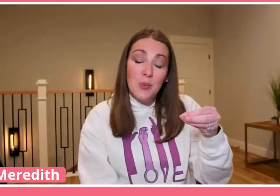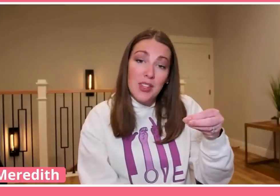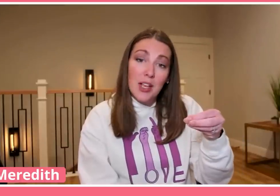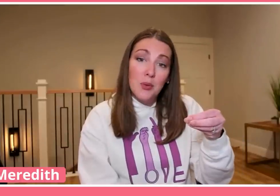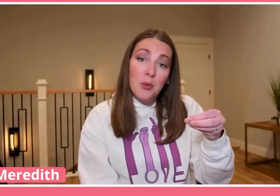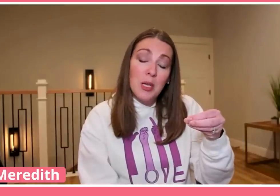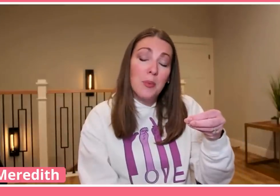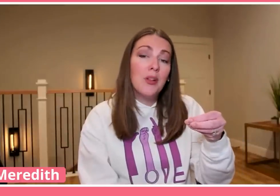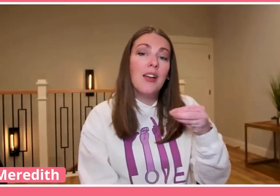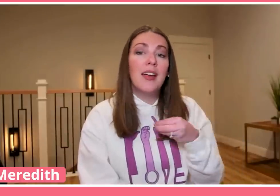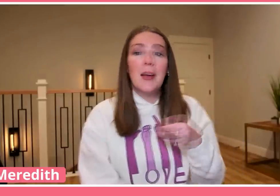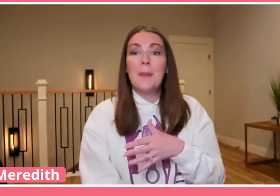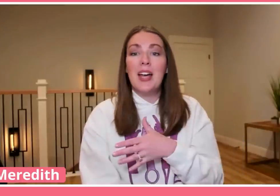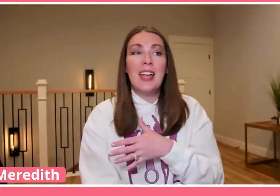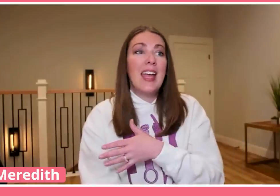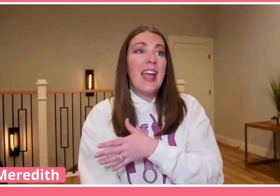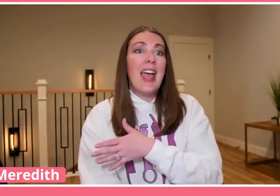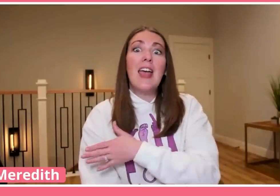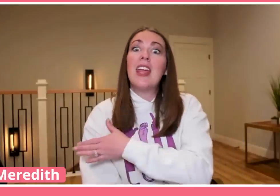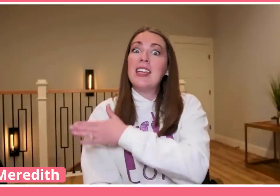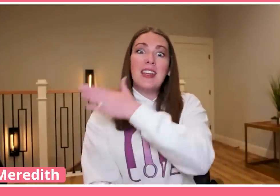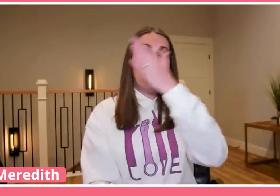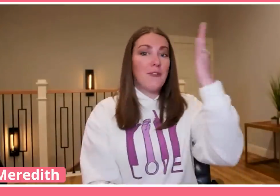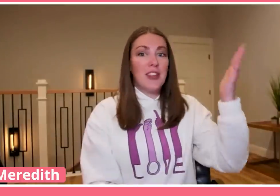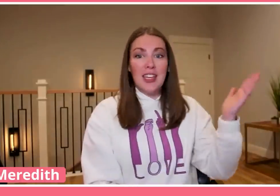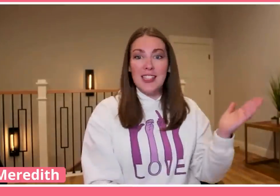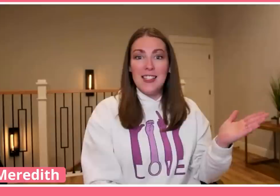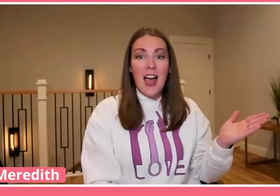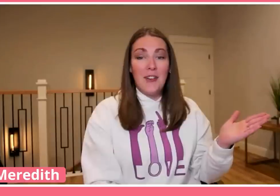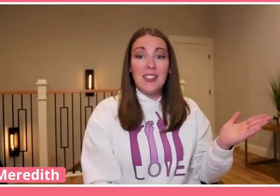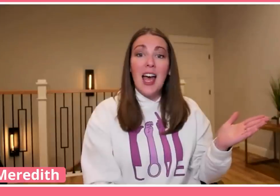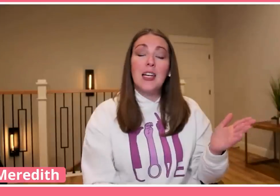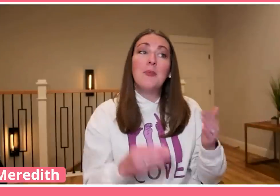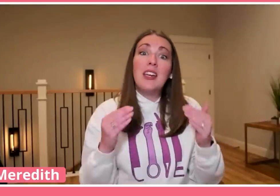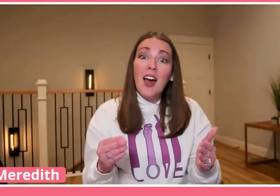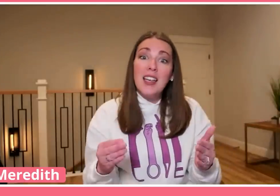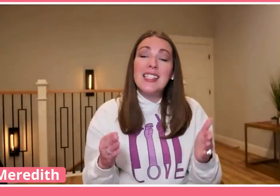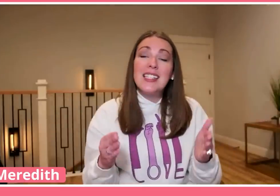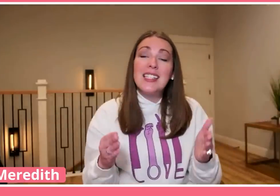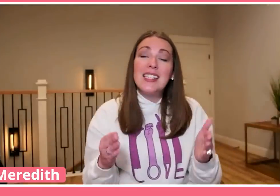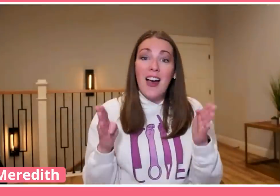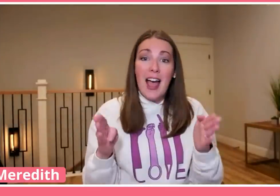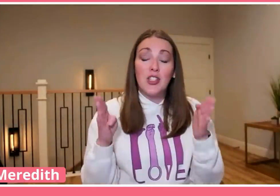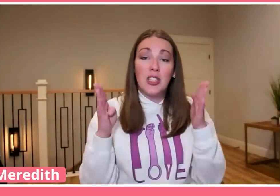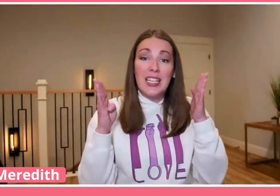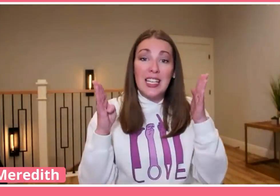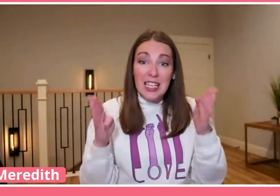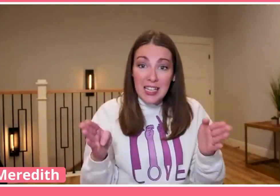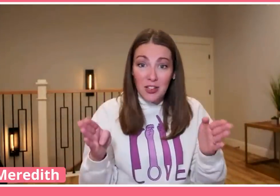within that group of people. But anything and everything does not have a sign because it's not actually English.